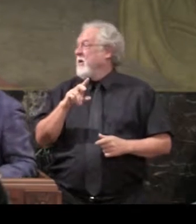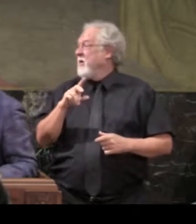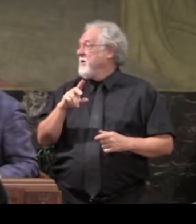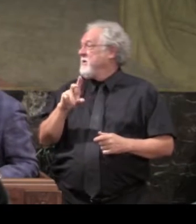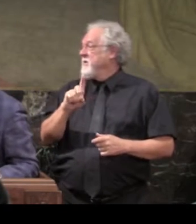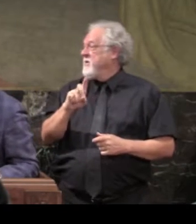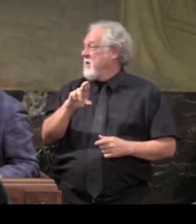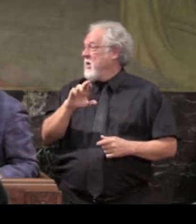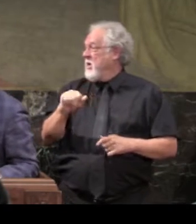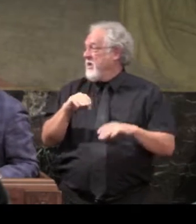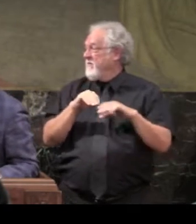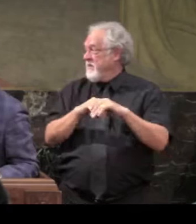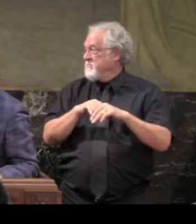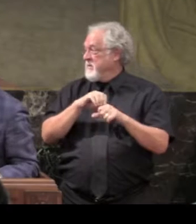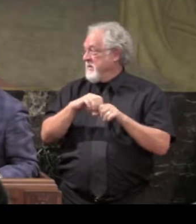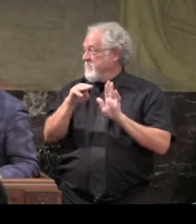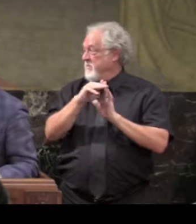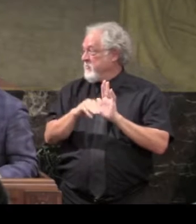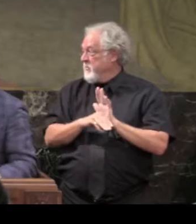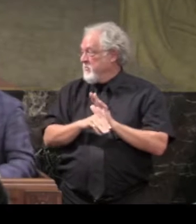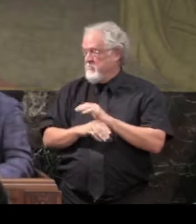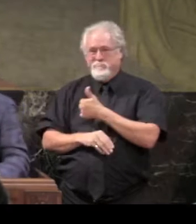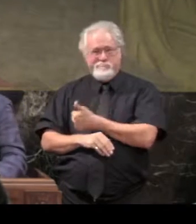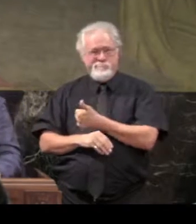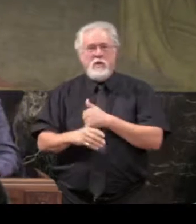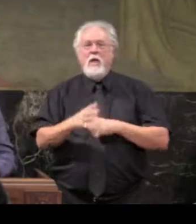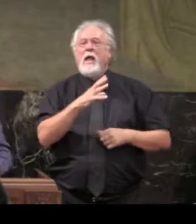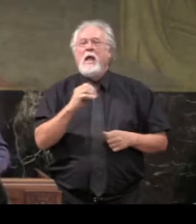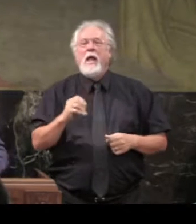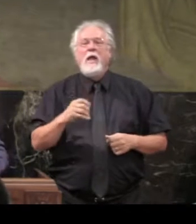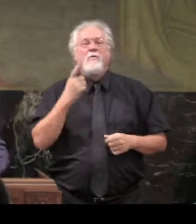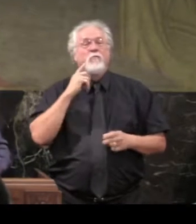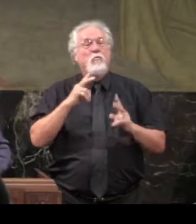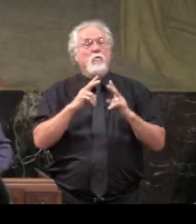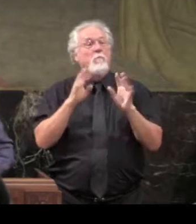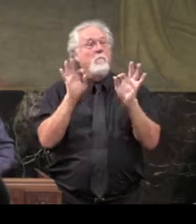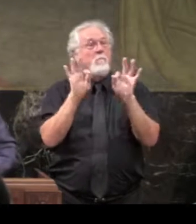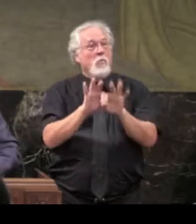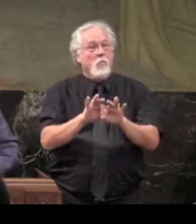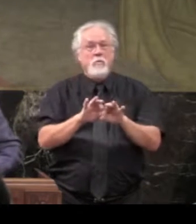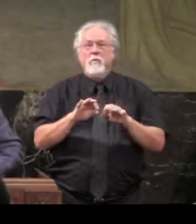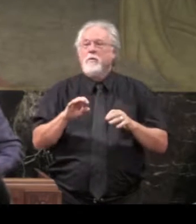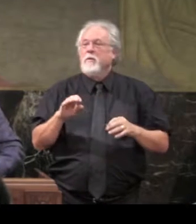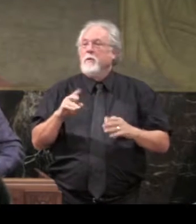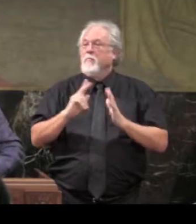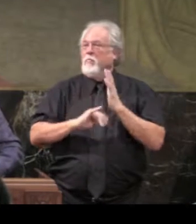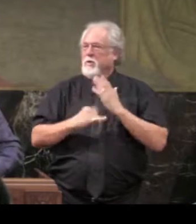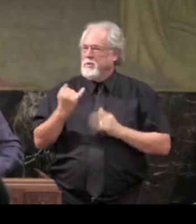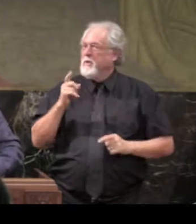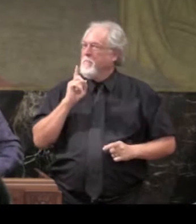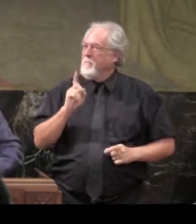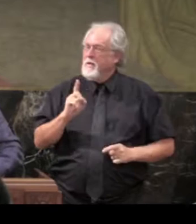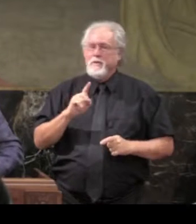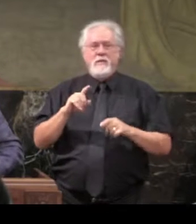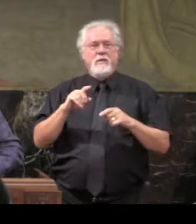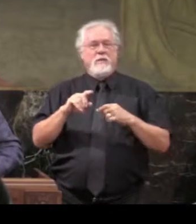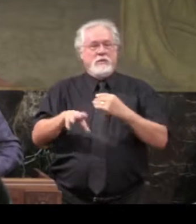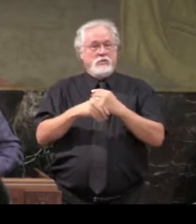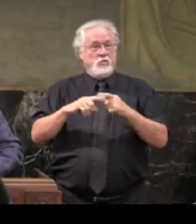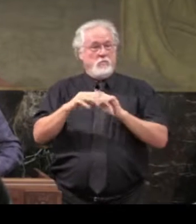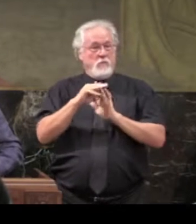state of Louisiana this year will be in Monroe, and for a very important project. But in addition to